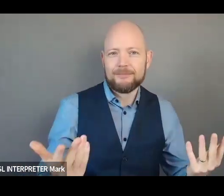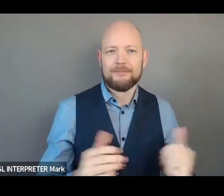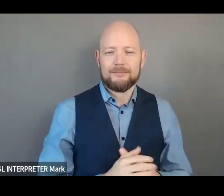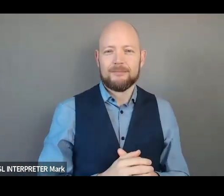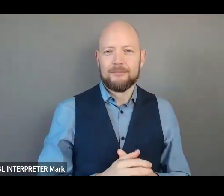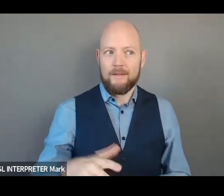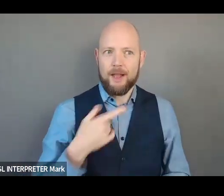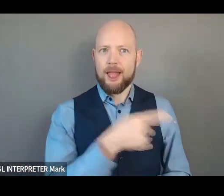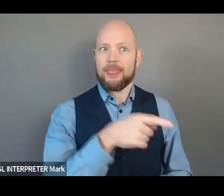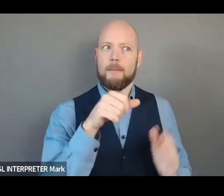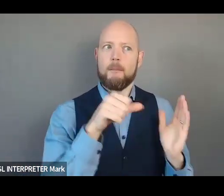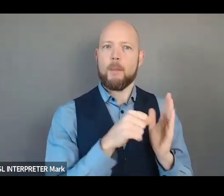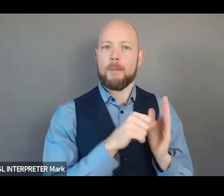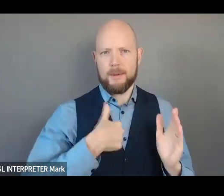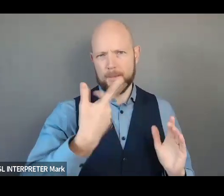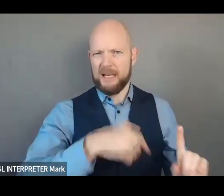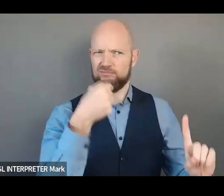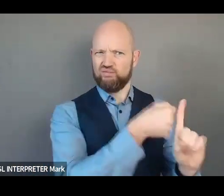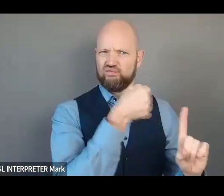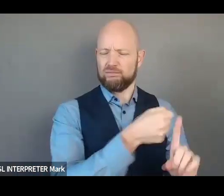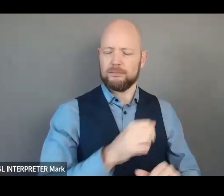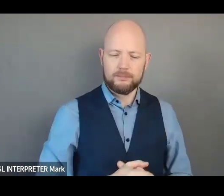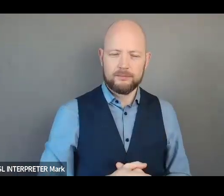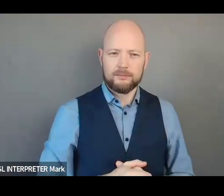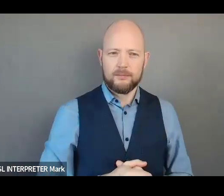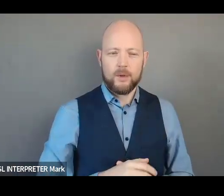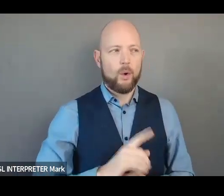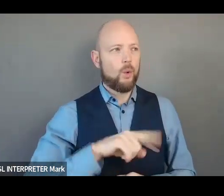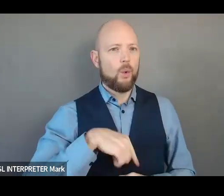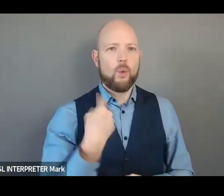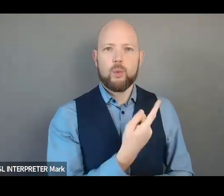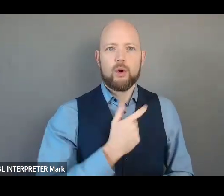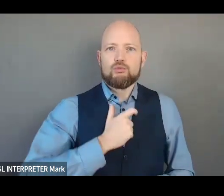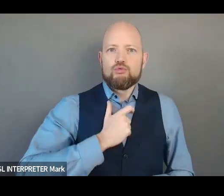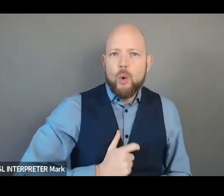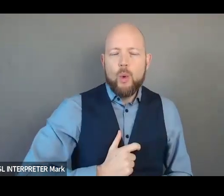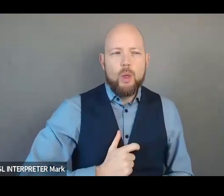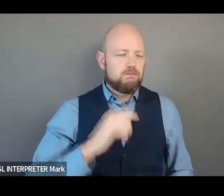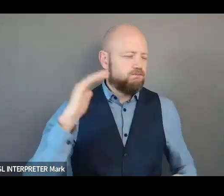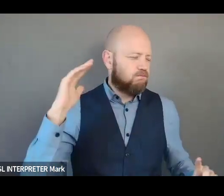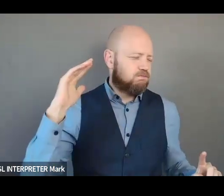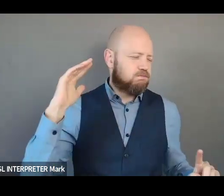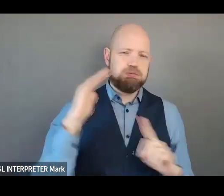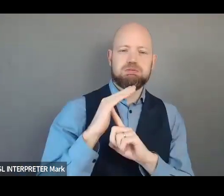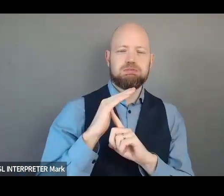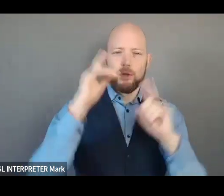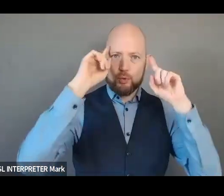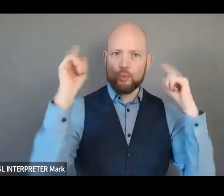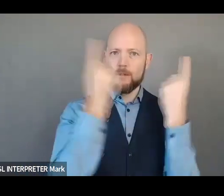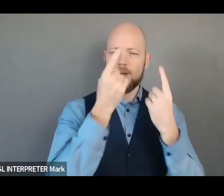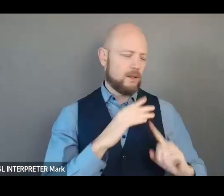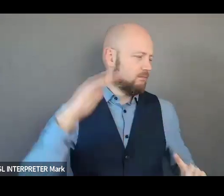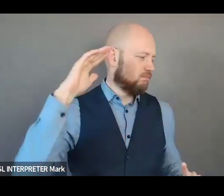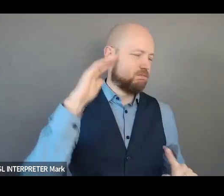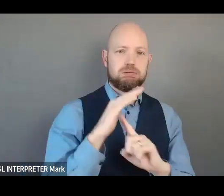hugely important role in society. It's not that well understood how complicated that landscape is. And